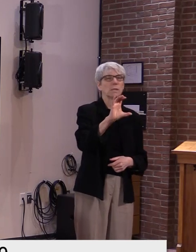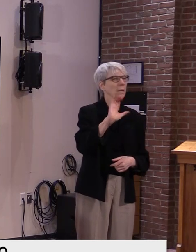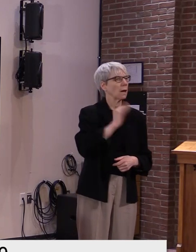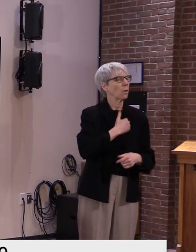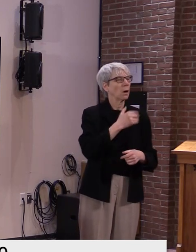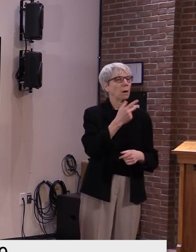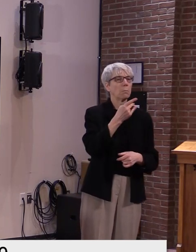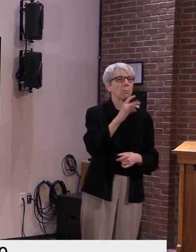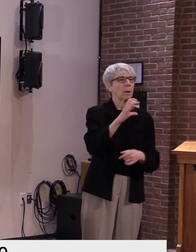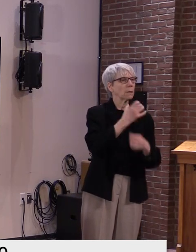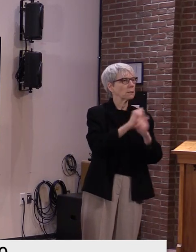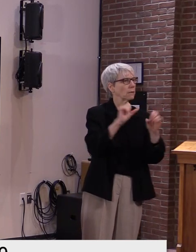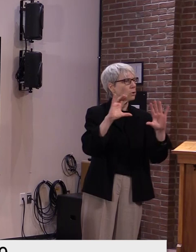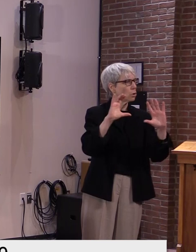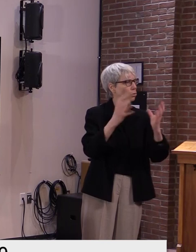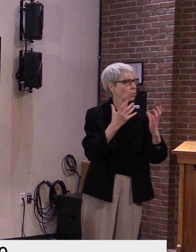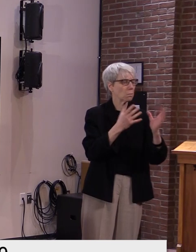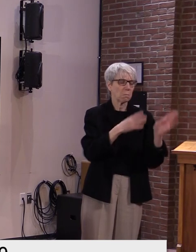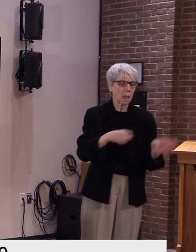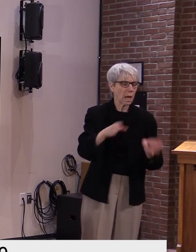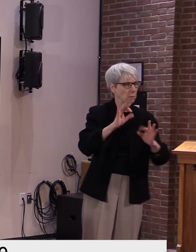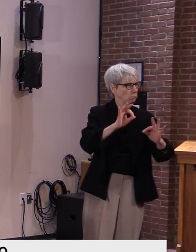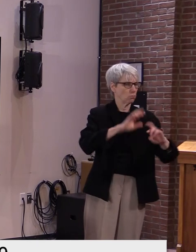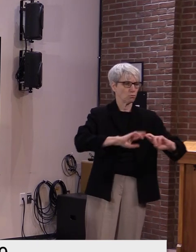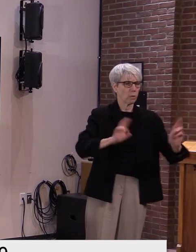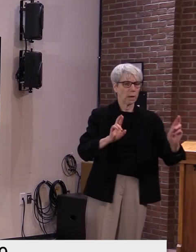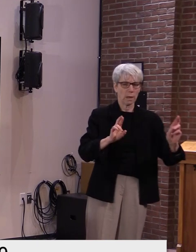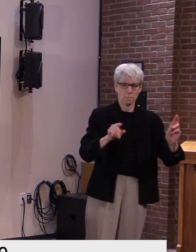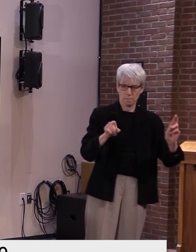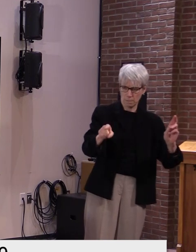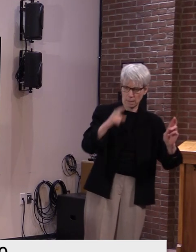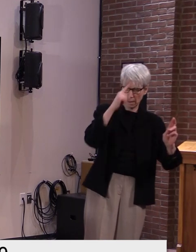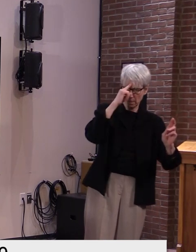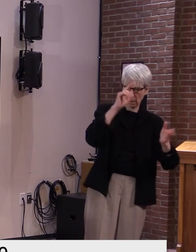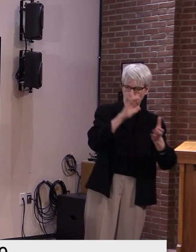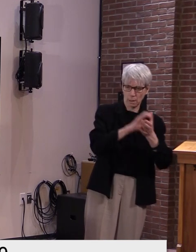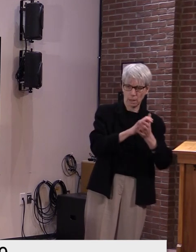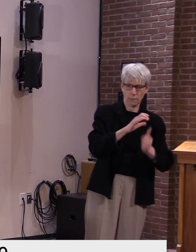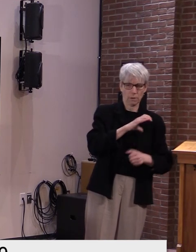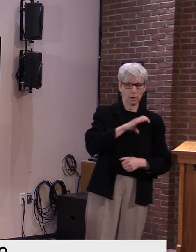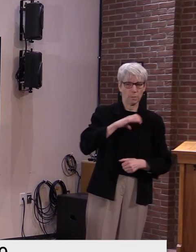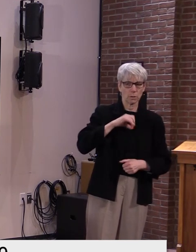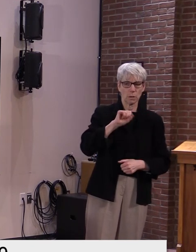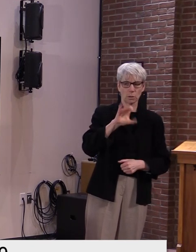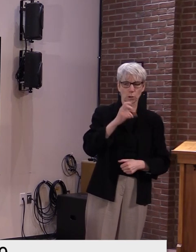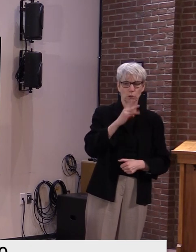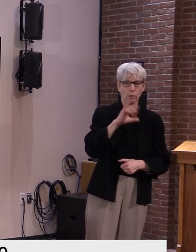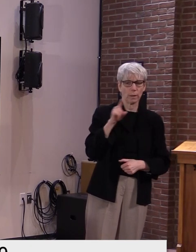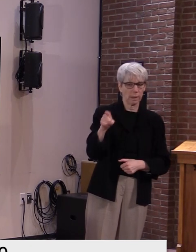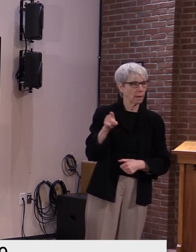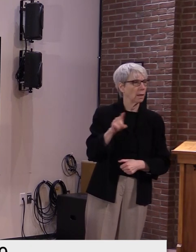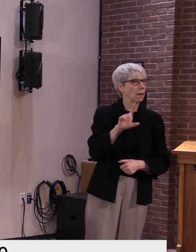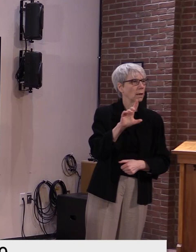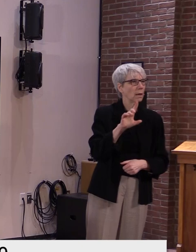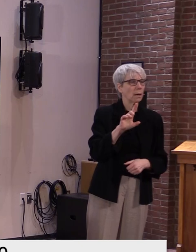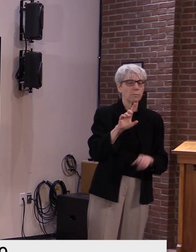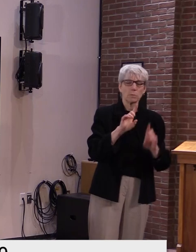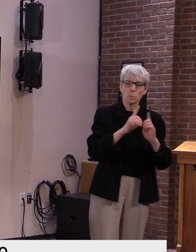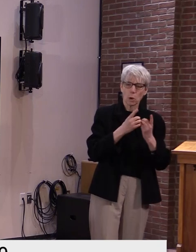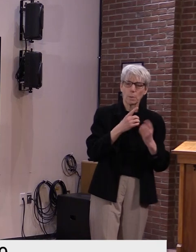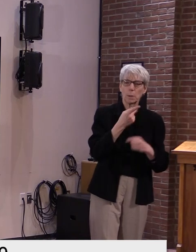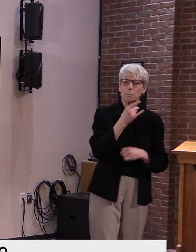so forth. I might ask Commissioner Sherling. He's on top of this. I know we had ordered freezers, and I'm not